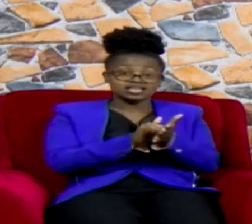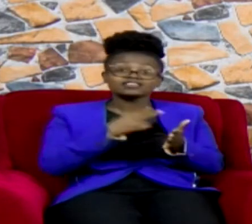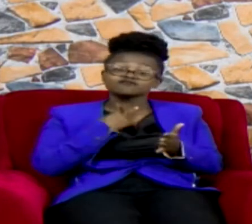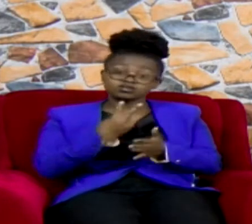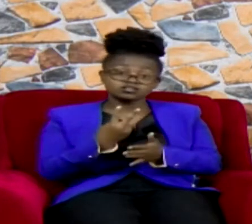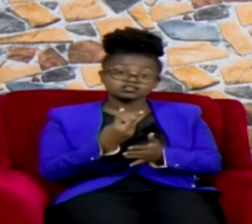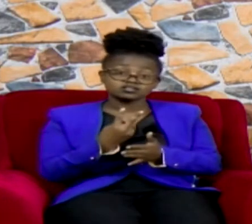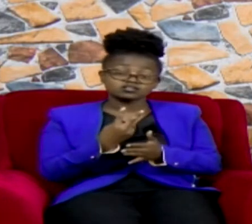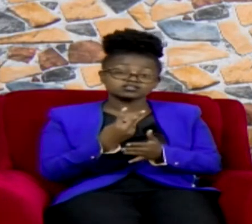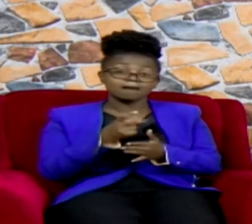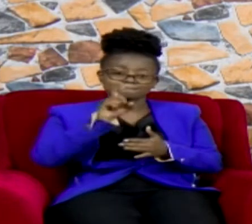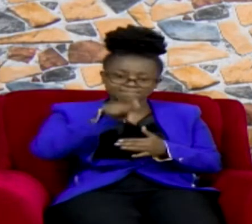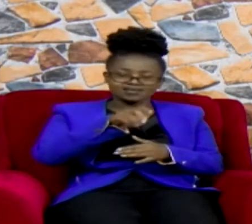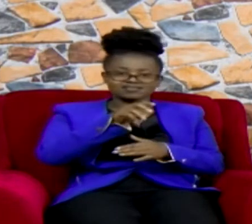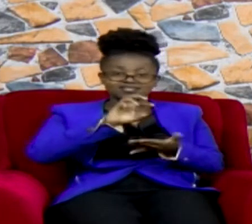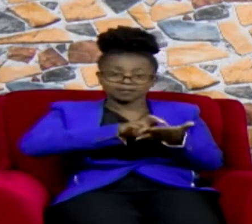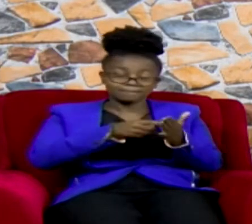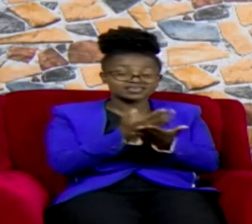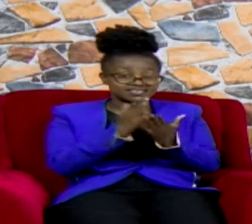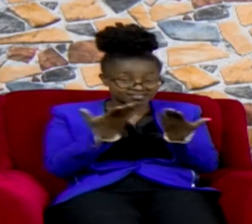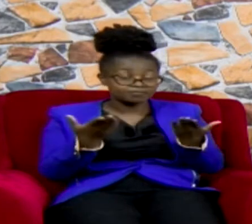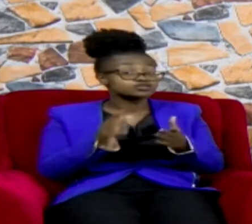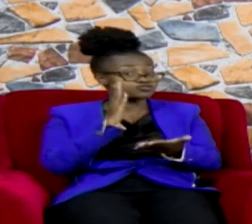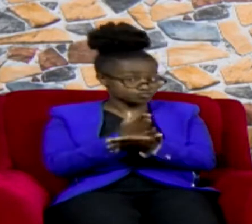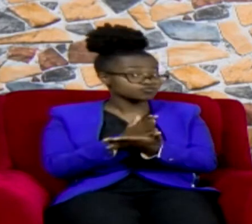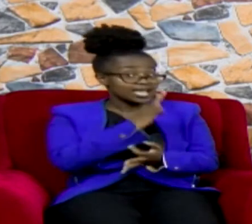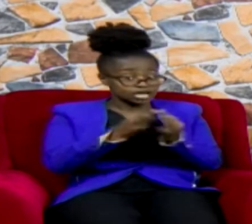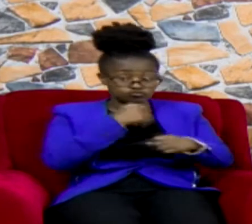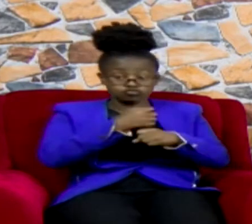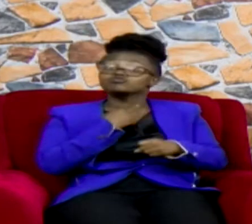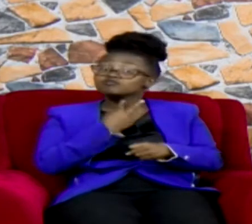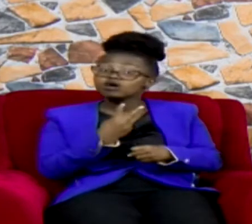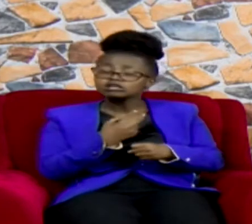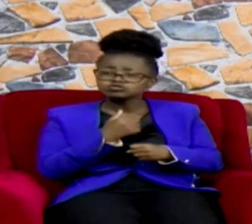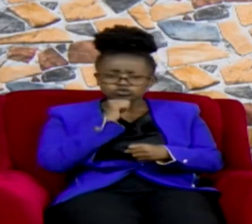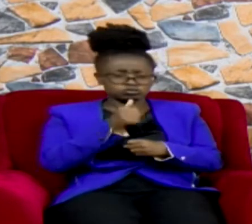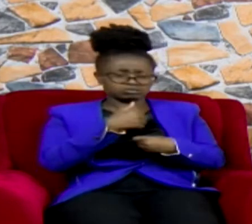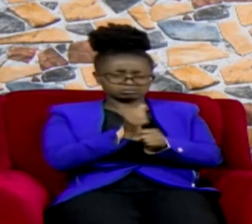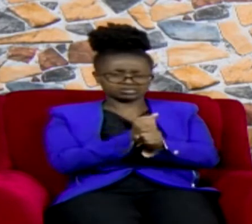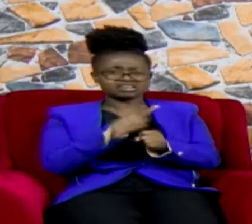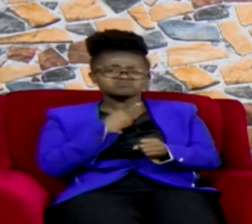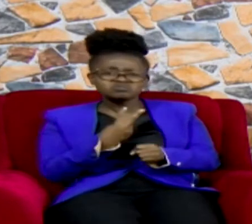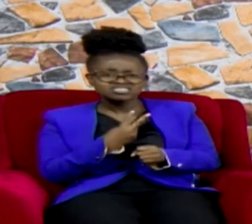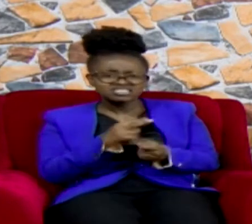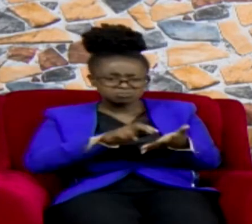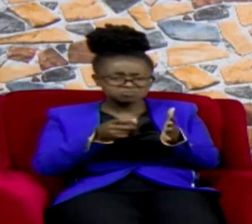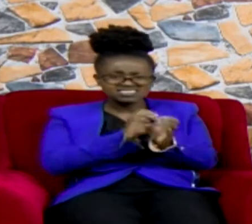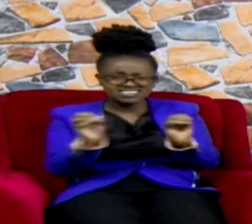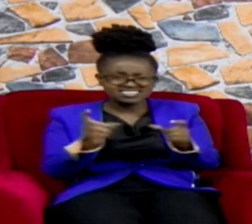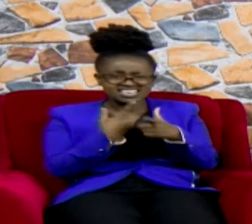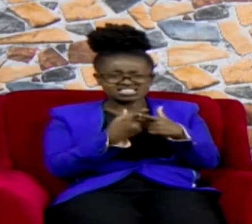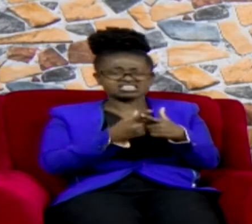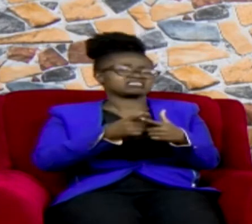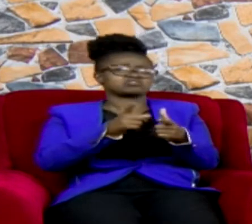sound must mean something. Because if you make sound which don't mean anything to the listener, then you are